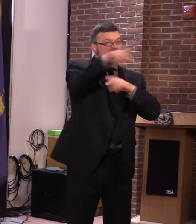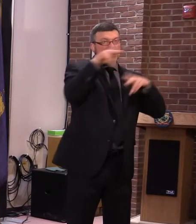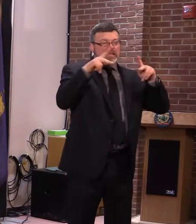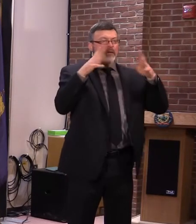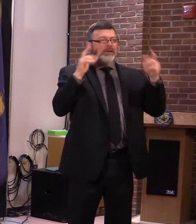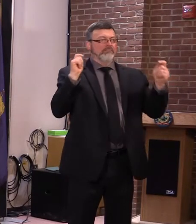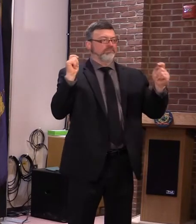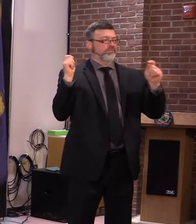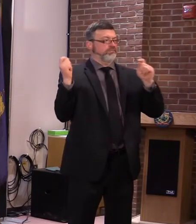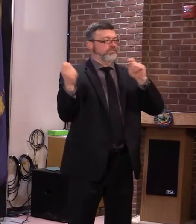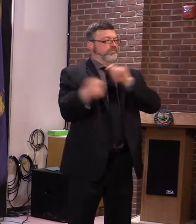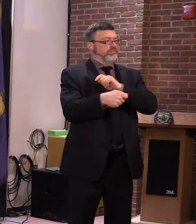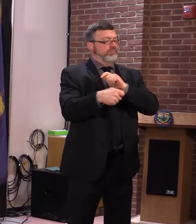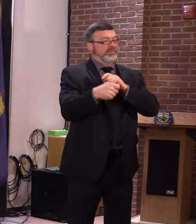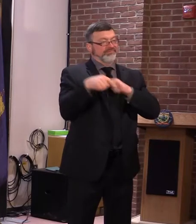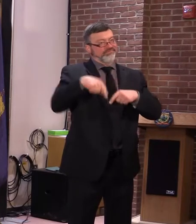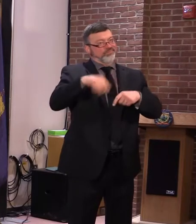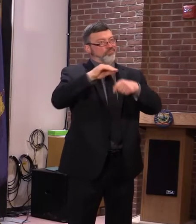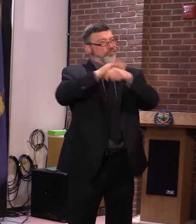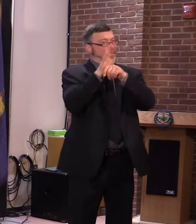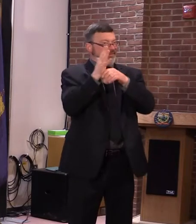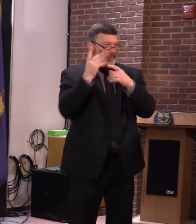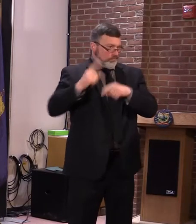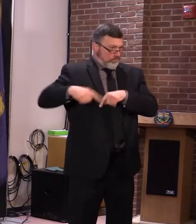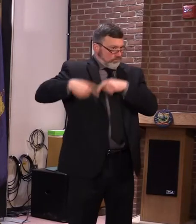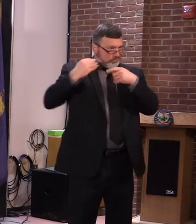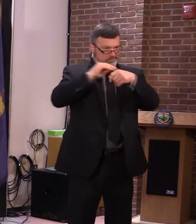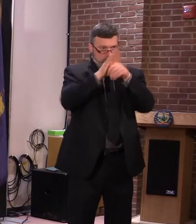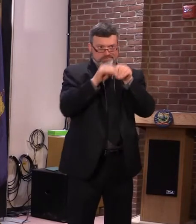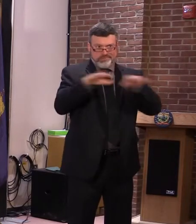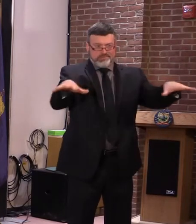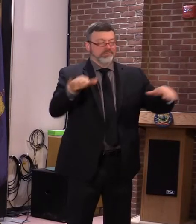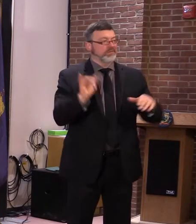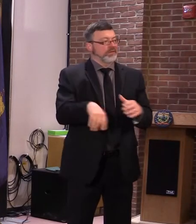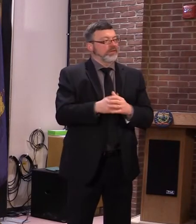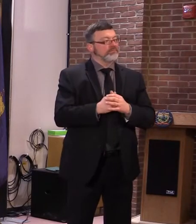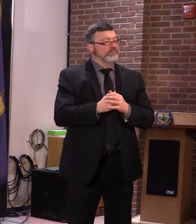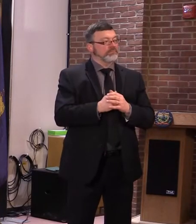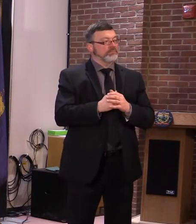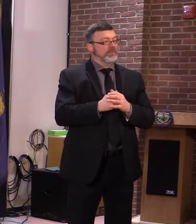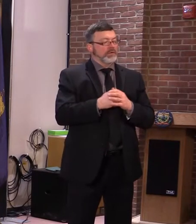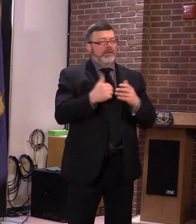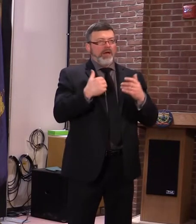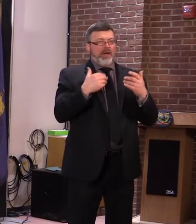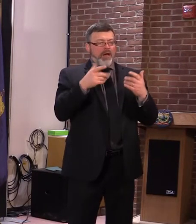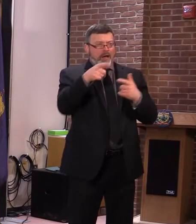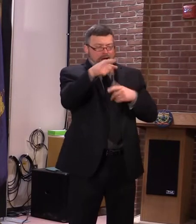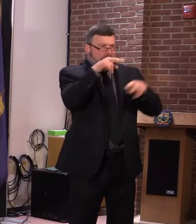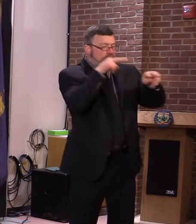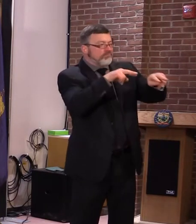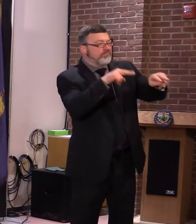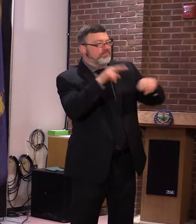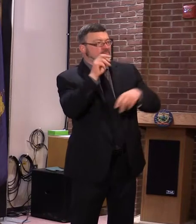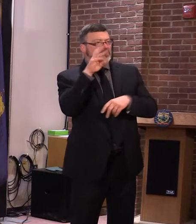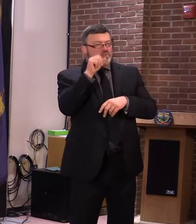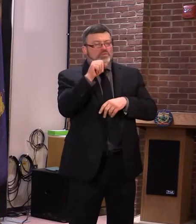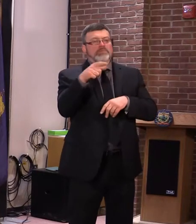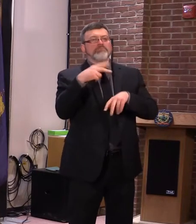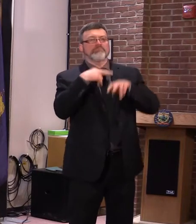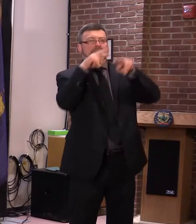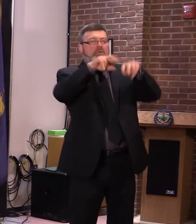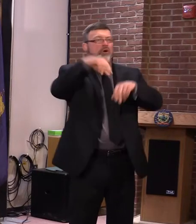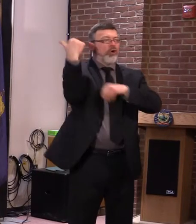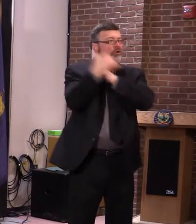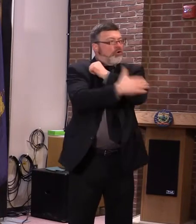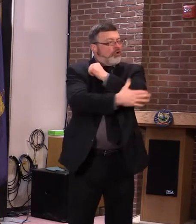pandemic. We have watched the data carefully, observed what was happening in other countries and other states with